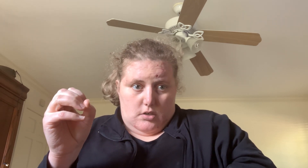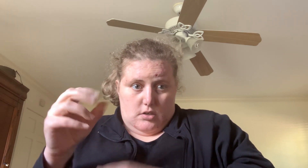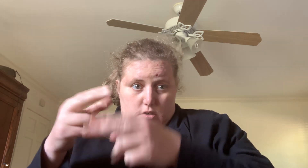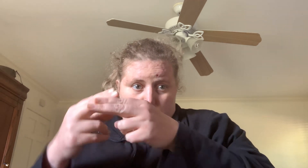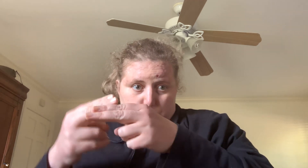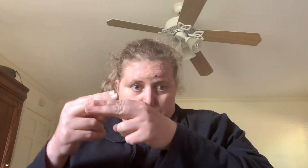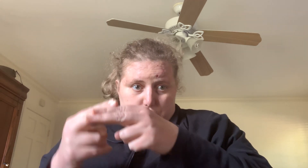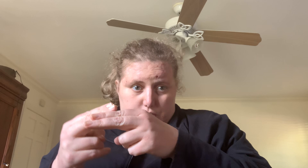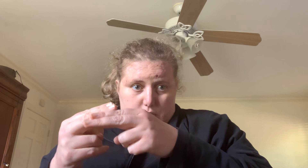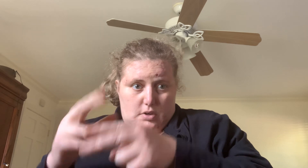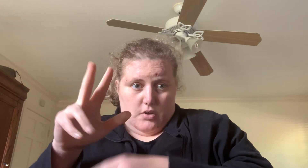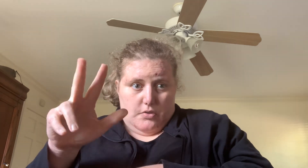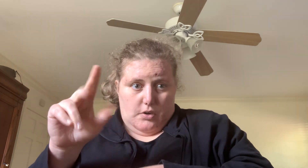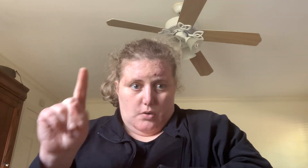31.998.